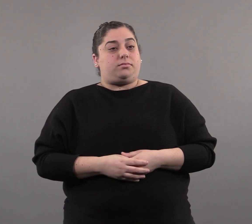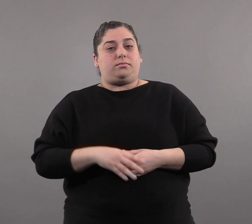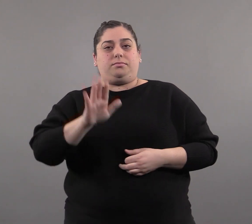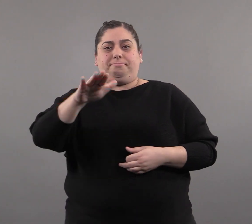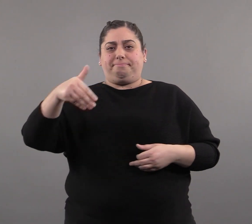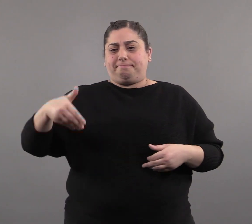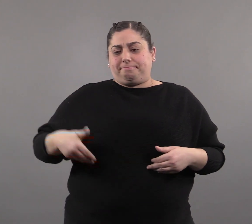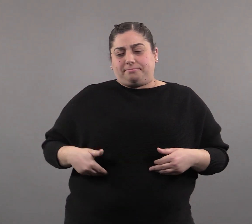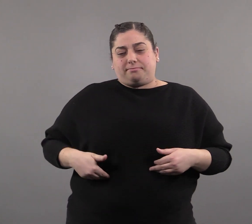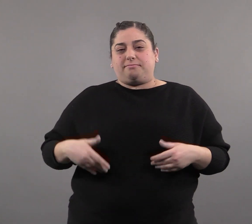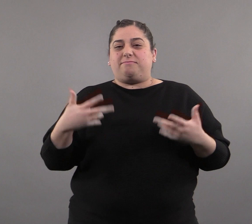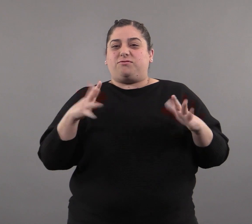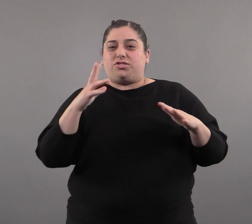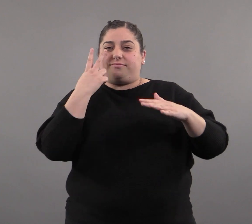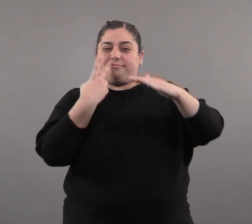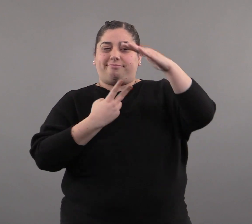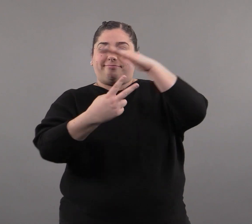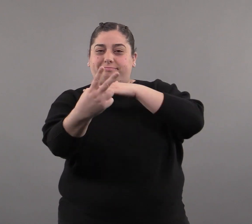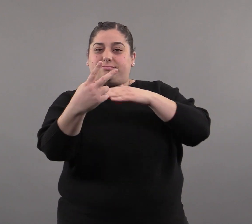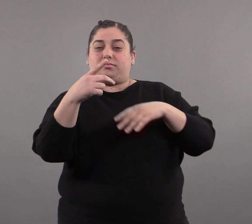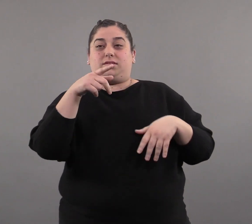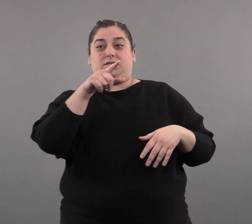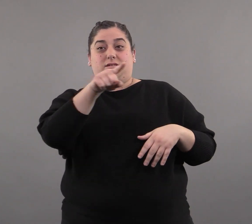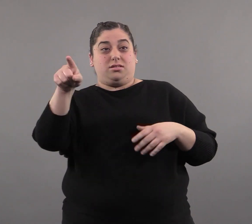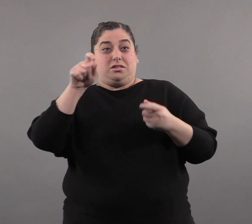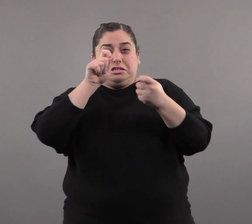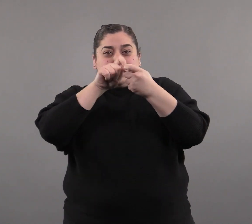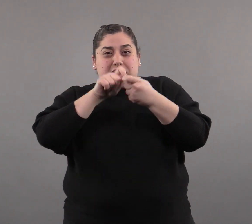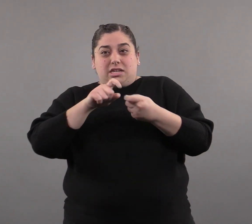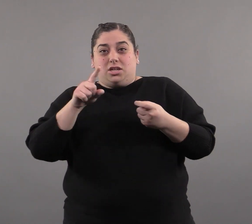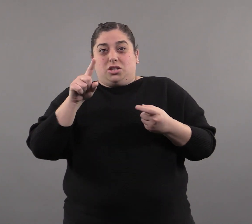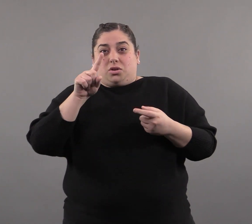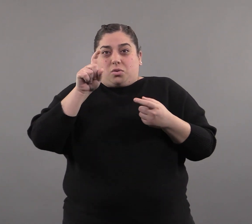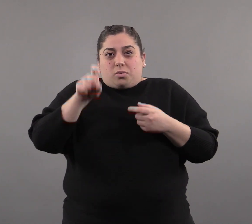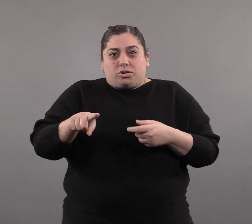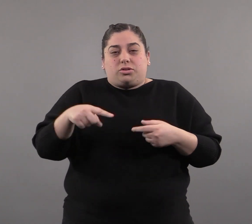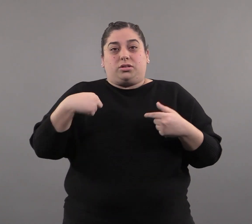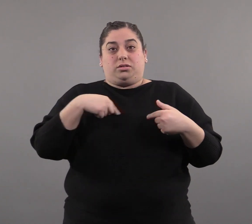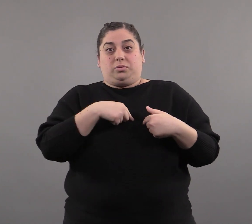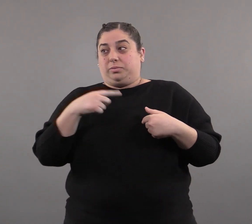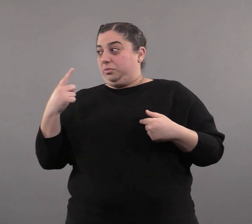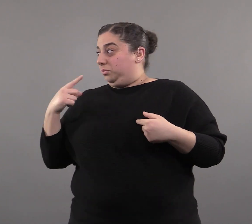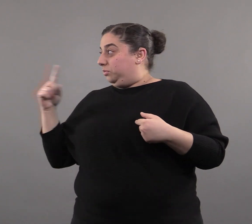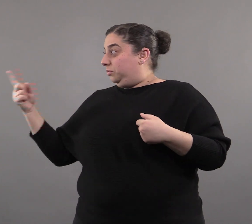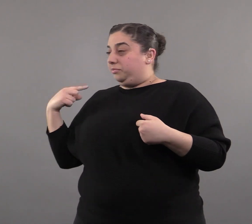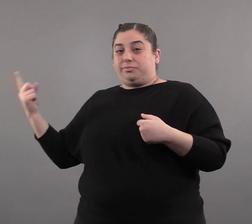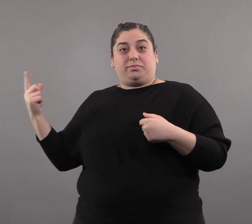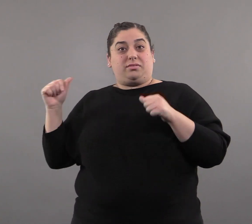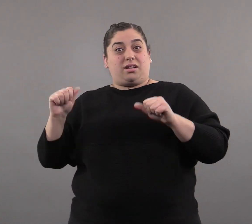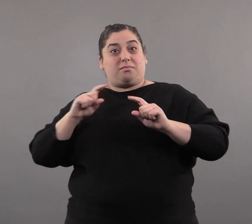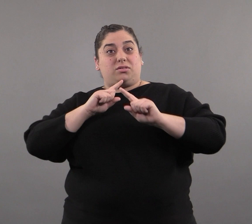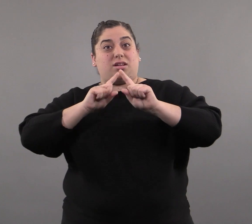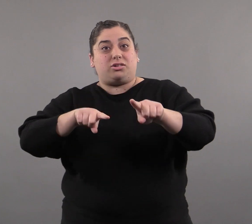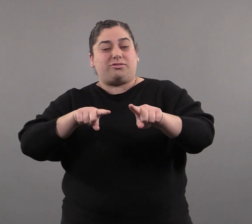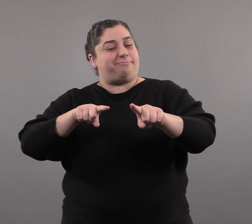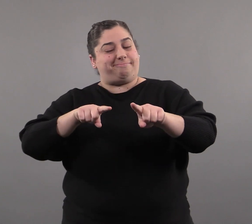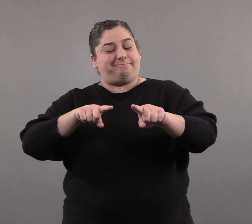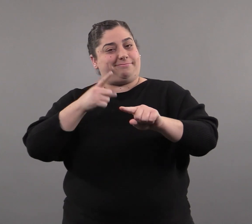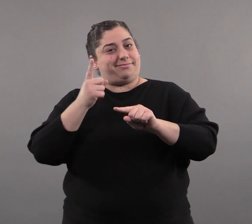specific questions that we are not going to be in a position to answer tonight. At the point